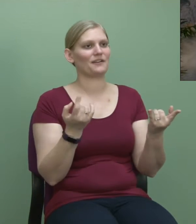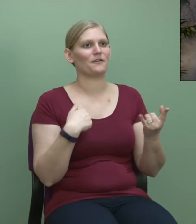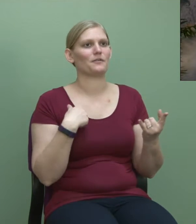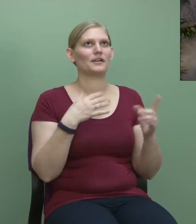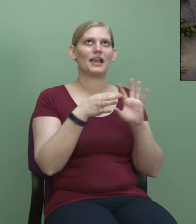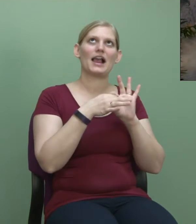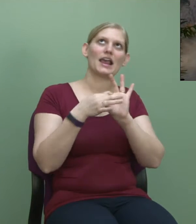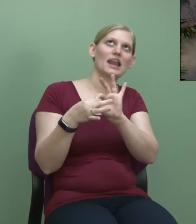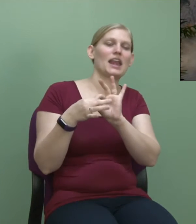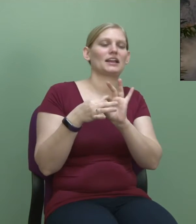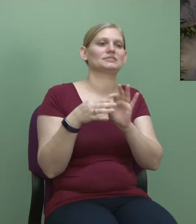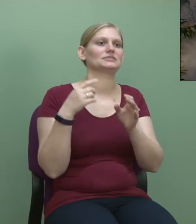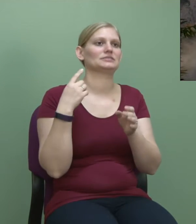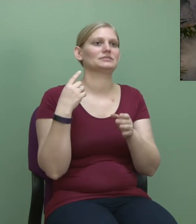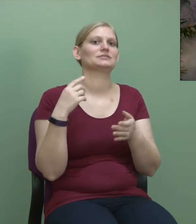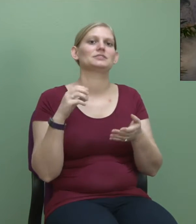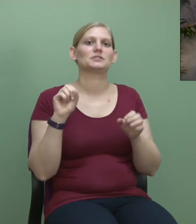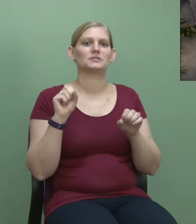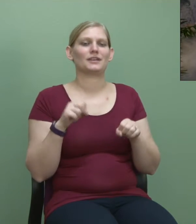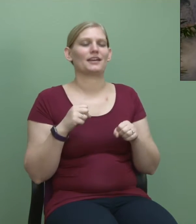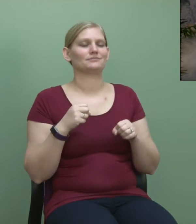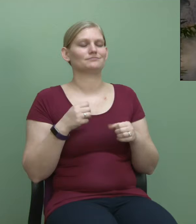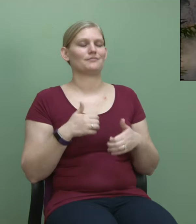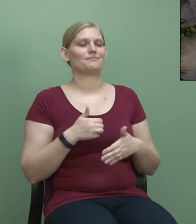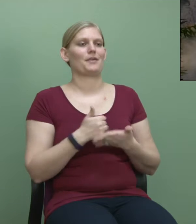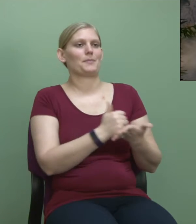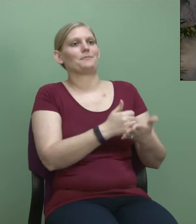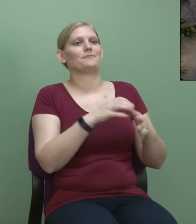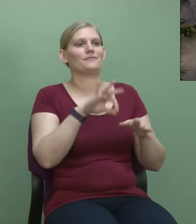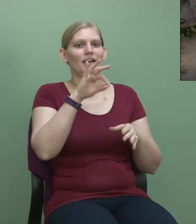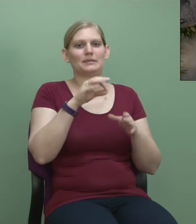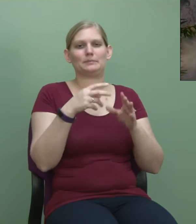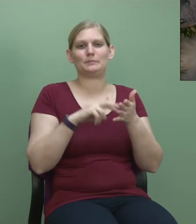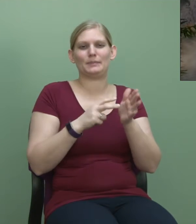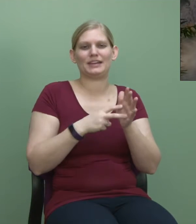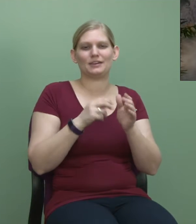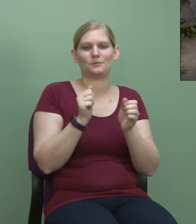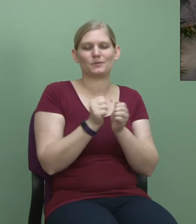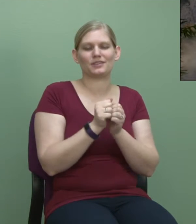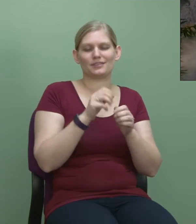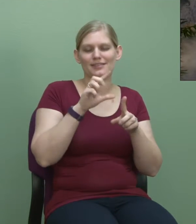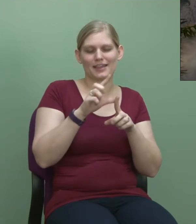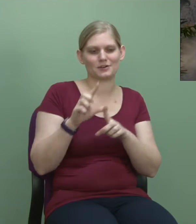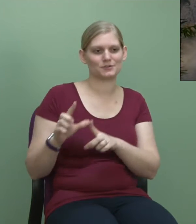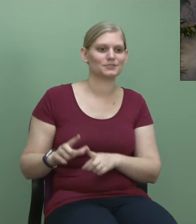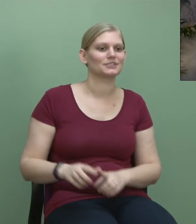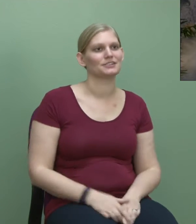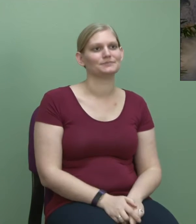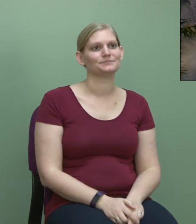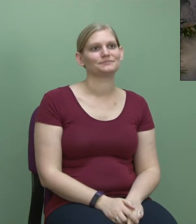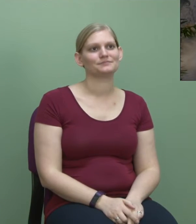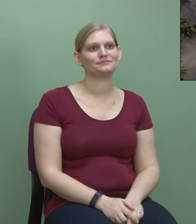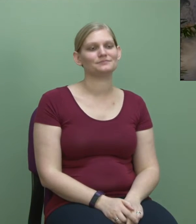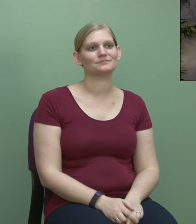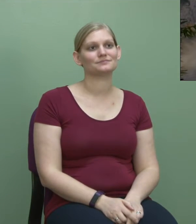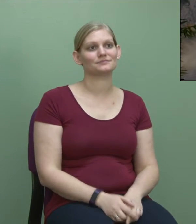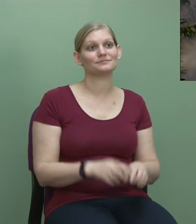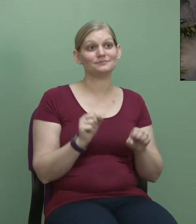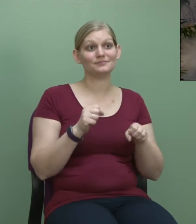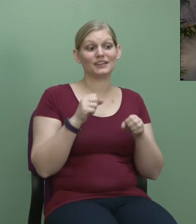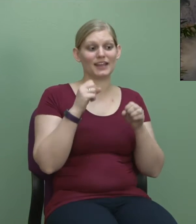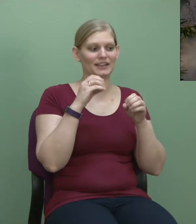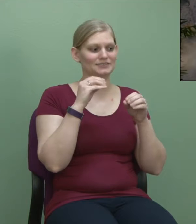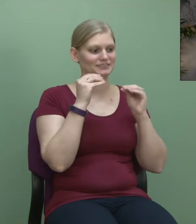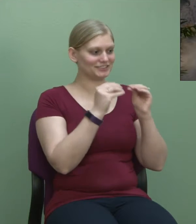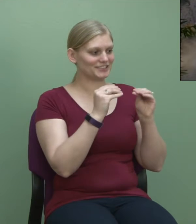that those shapes mean something. A really fun thing to do with the young child is help them teach them the first letter of